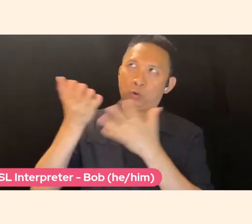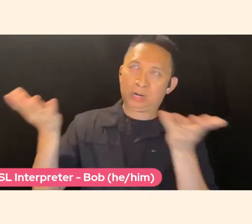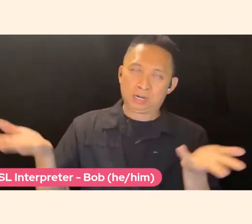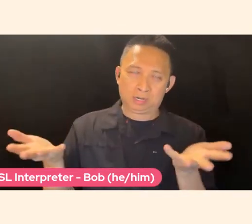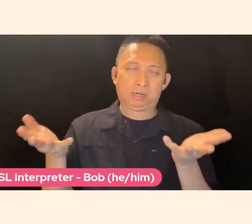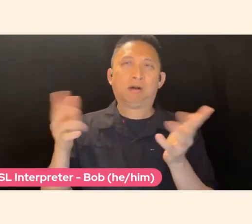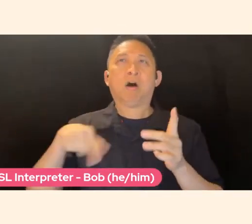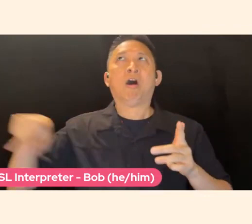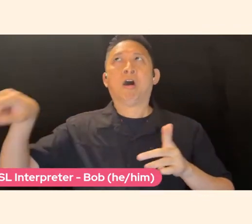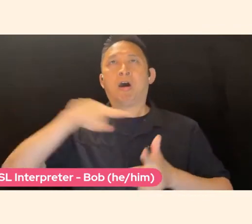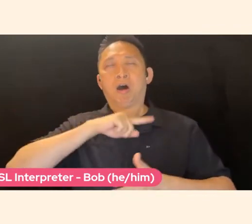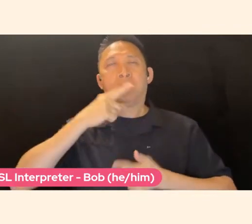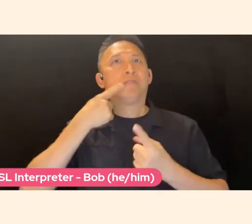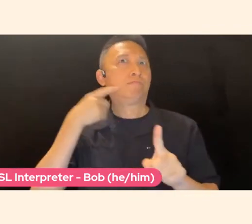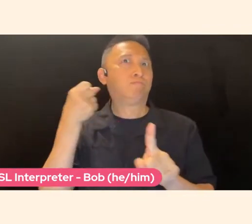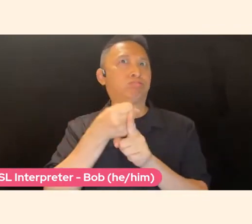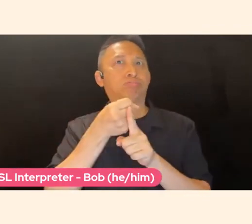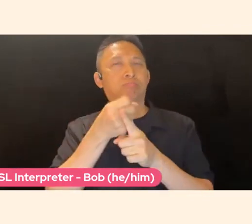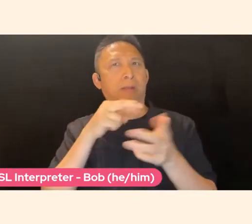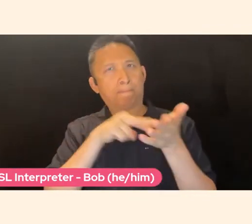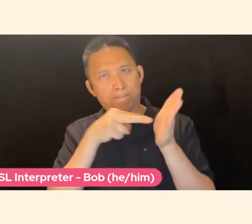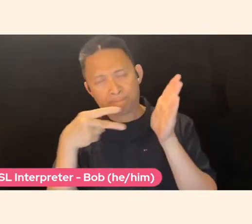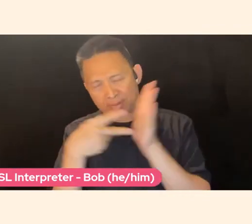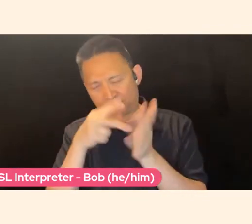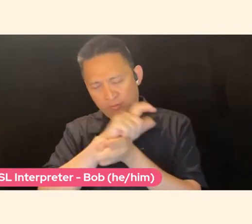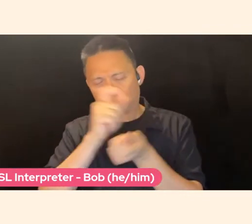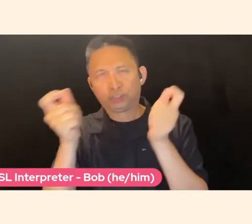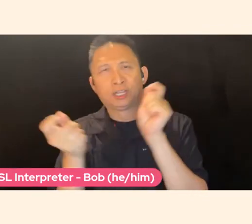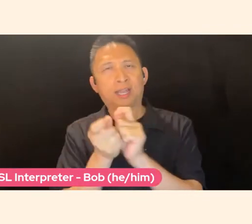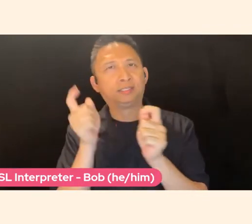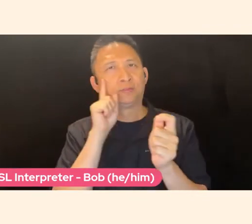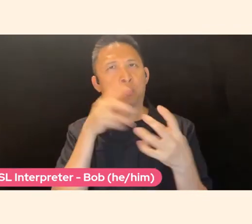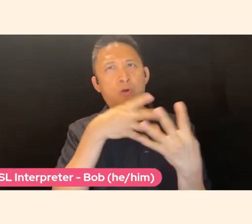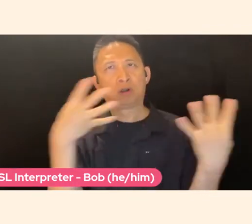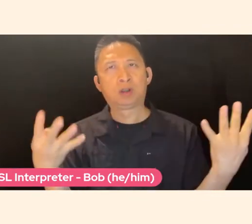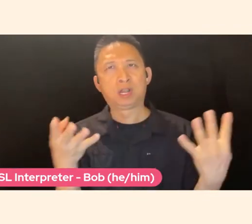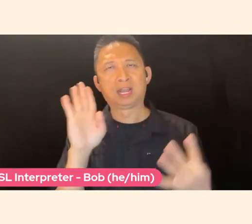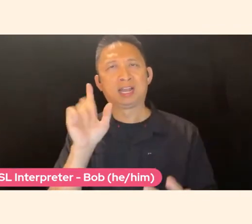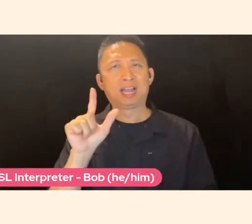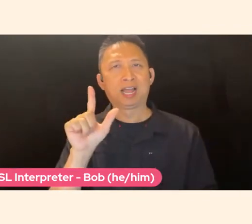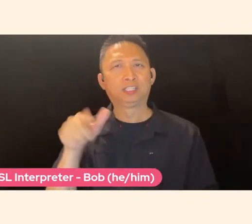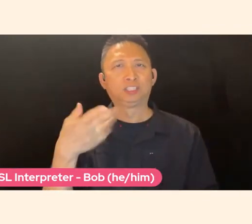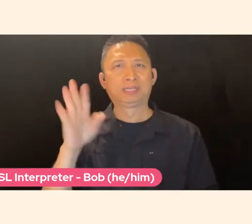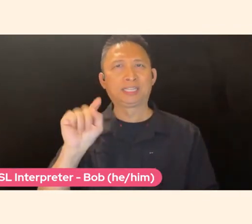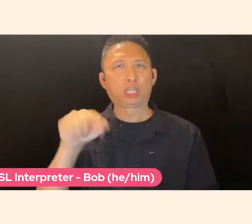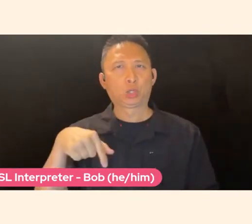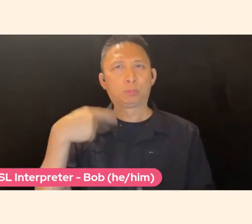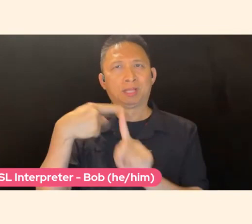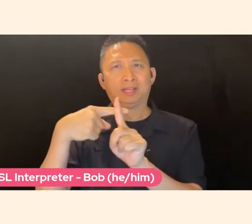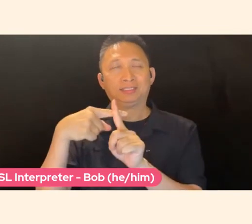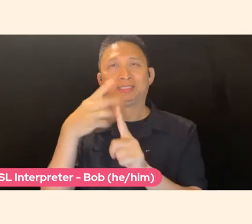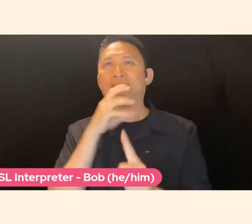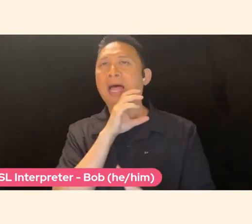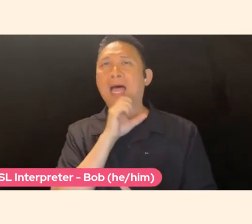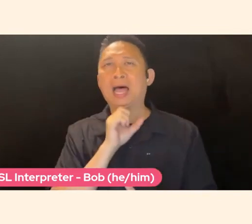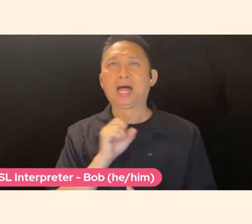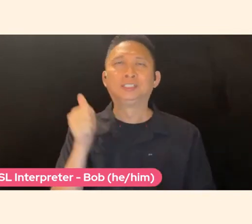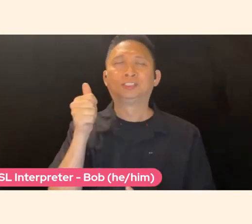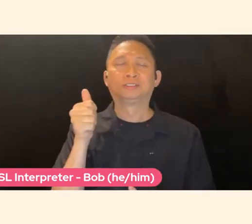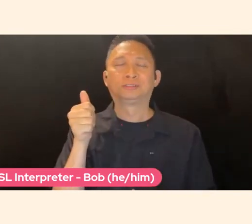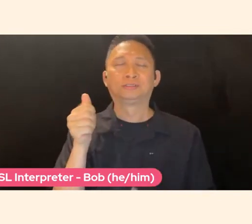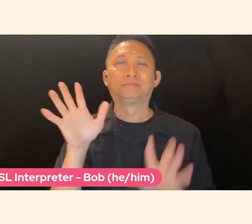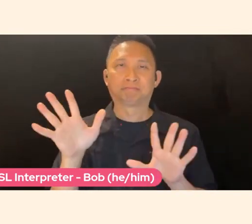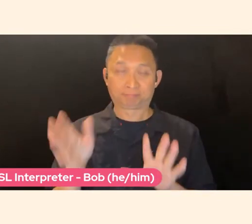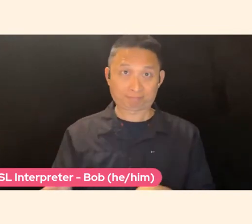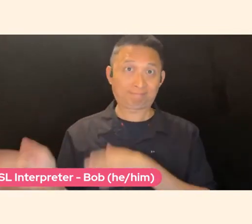affecting meaningful change in the lives of LGBTQ+ elders. Of course, we must acknowledge the generous contribution